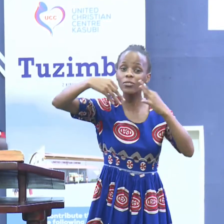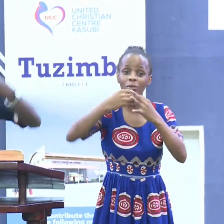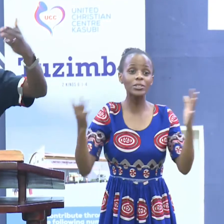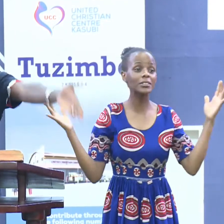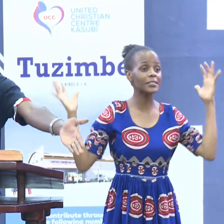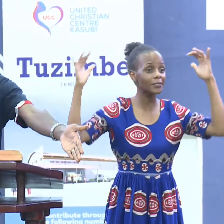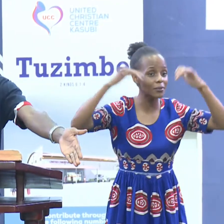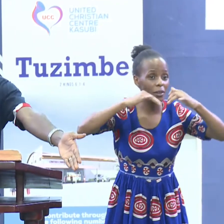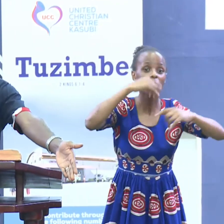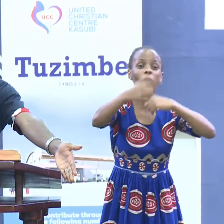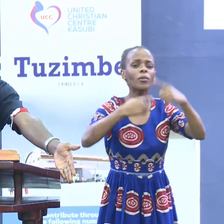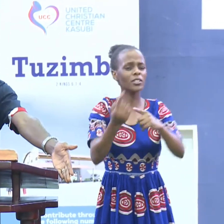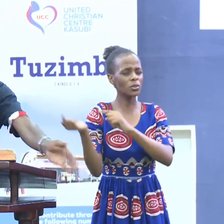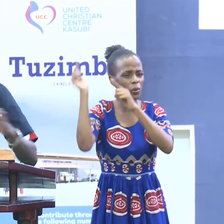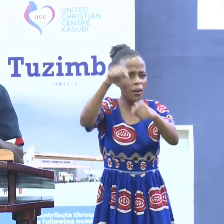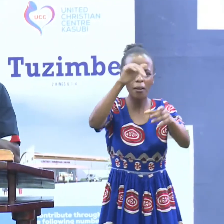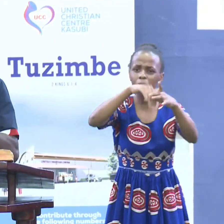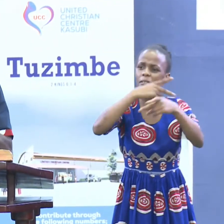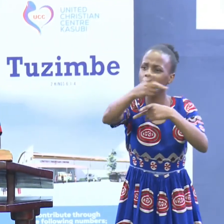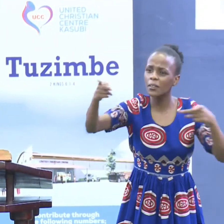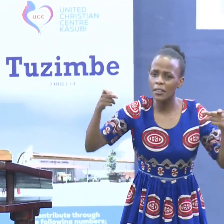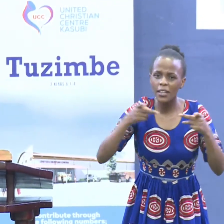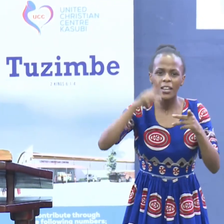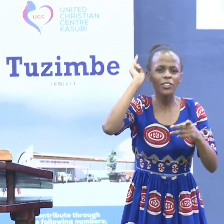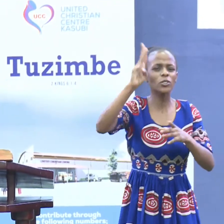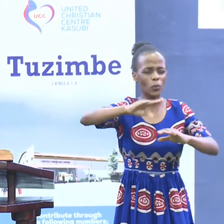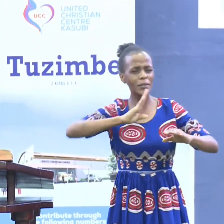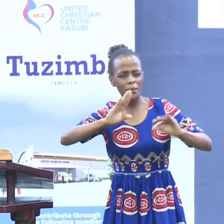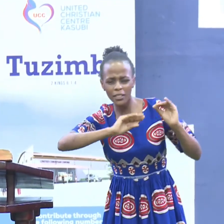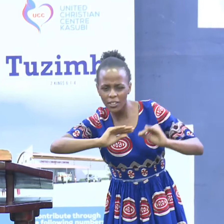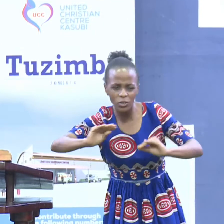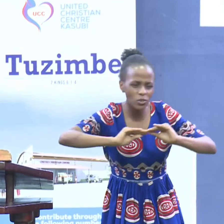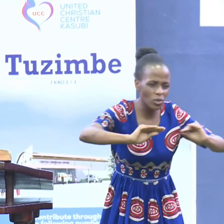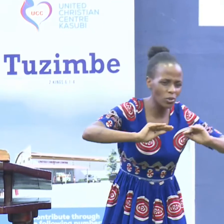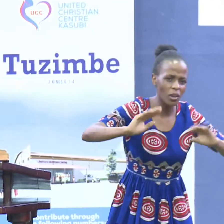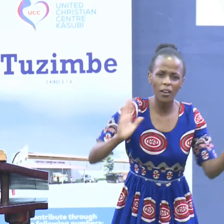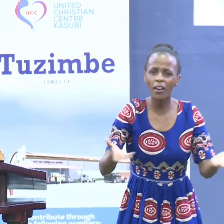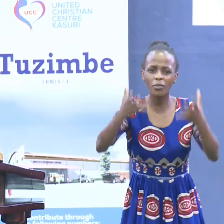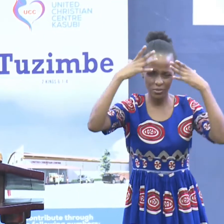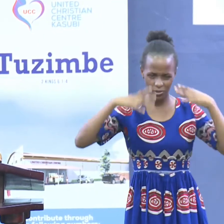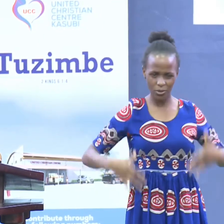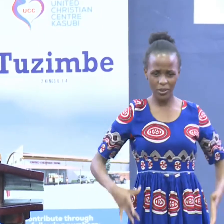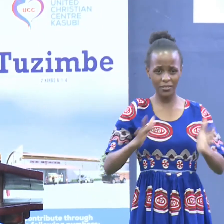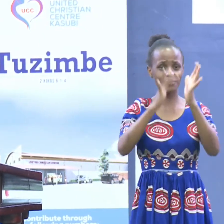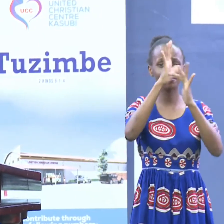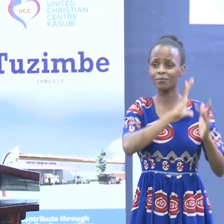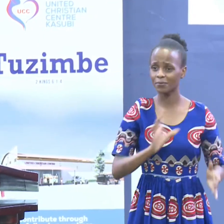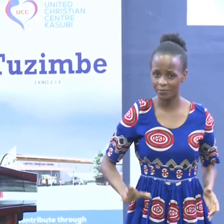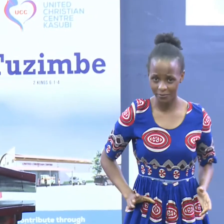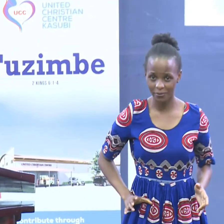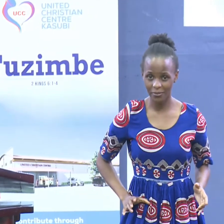continue to fellowship. Continue to come in this place. You're going to be taught how to dress up